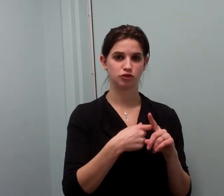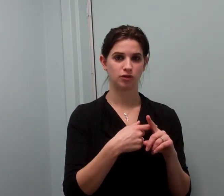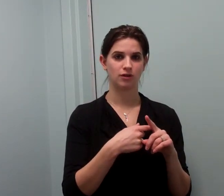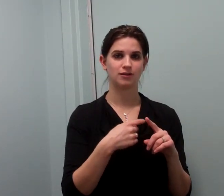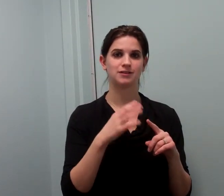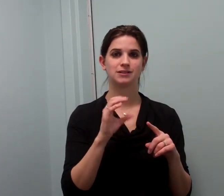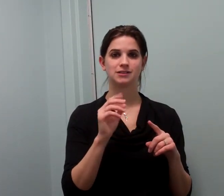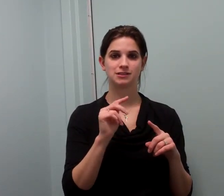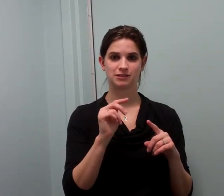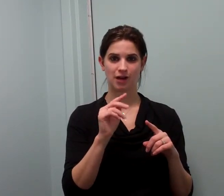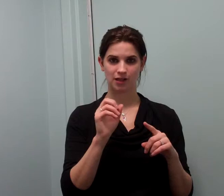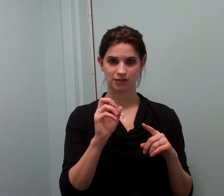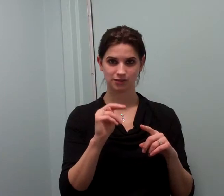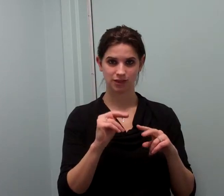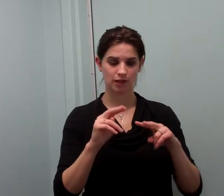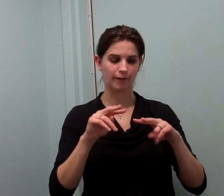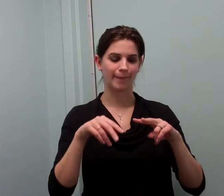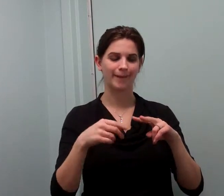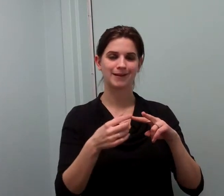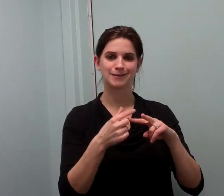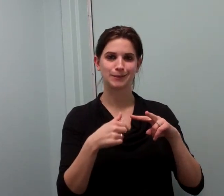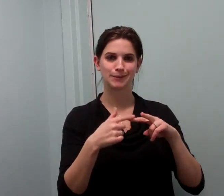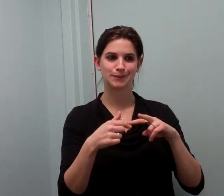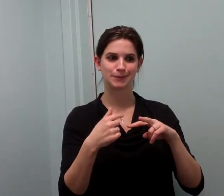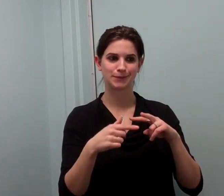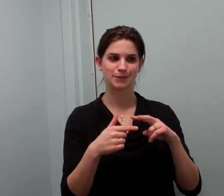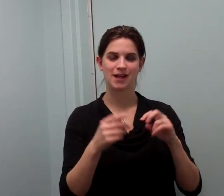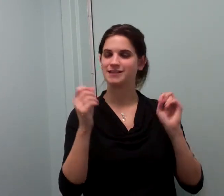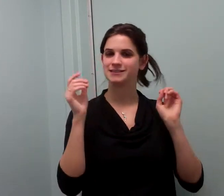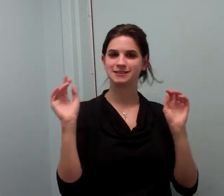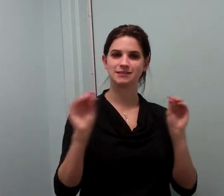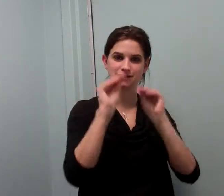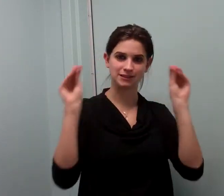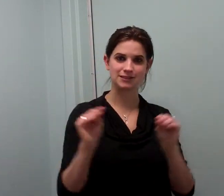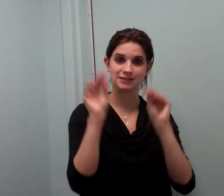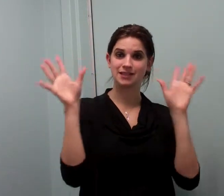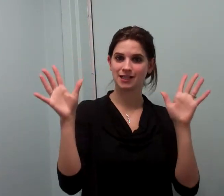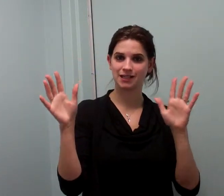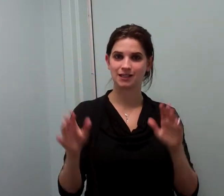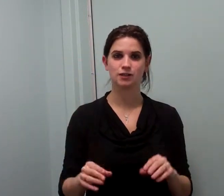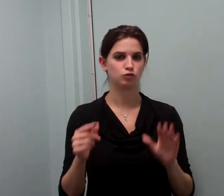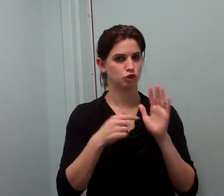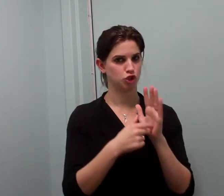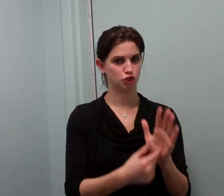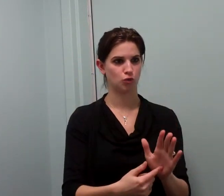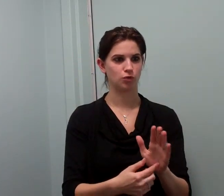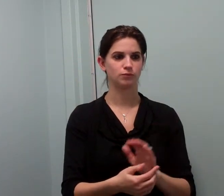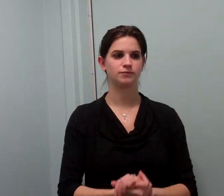it, dip it in some water, presto, change to a wet bulb thermometer. We actually have two more vocabulary.